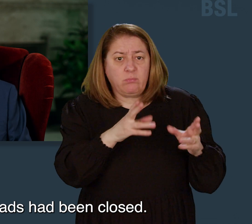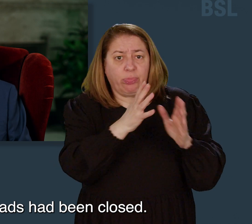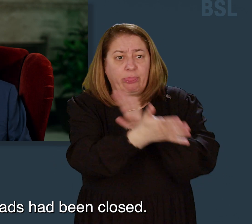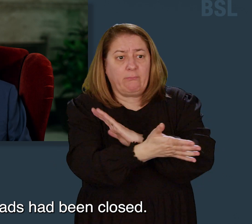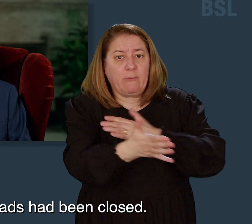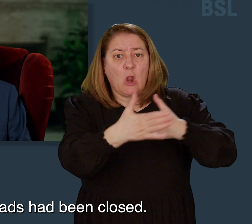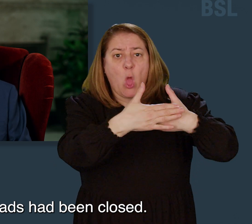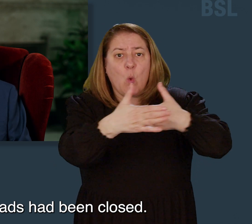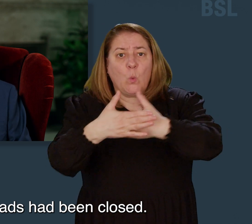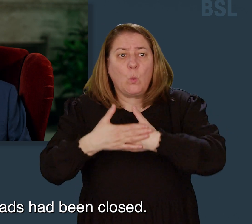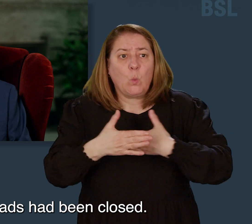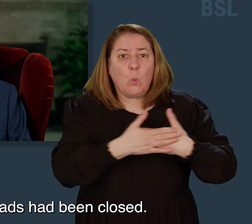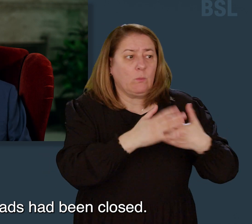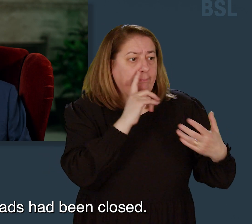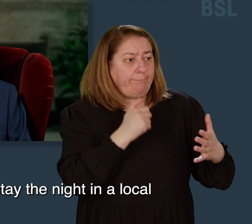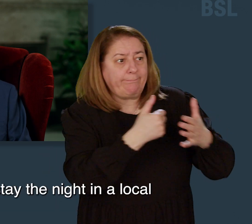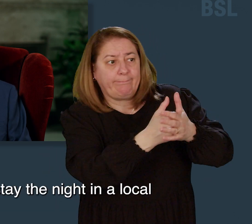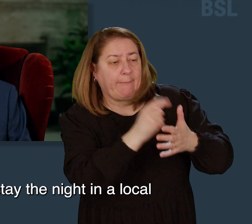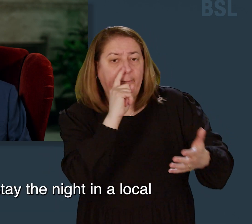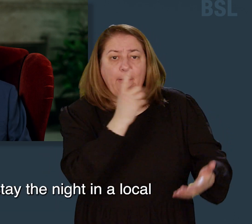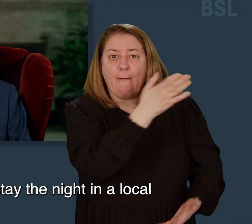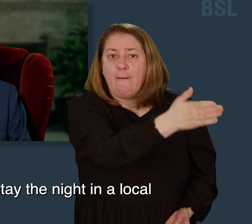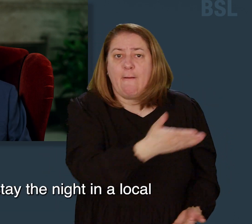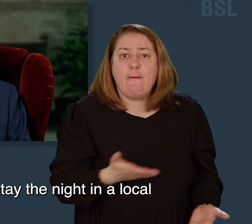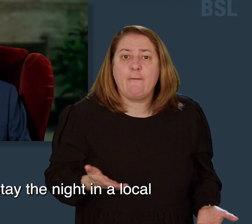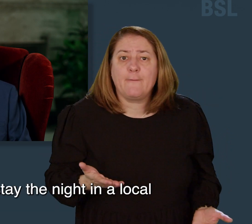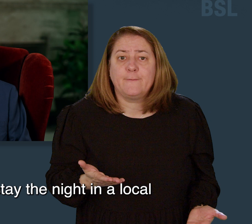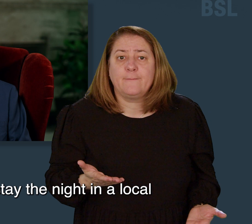the roads had been closed.